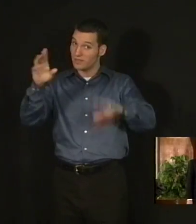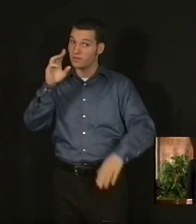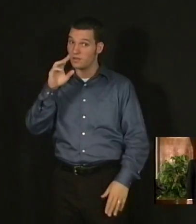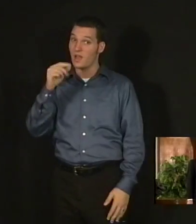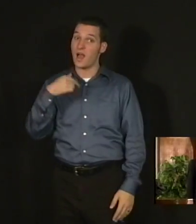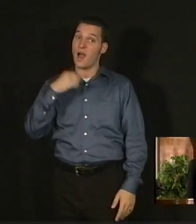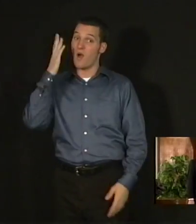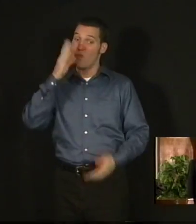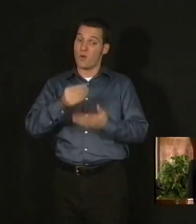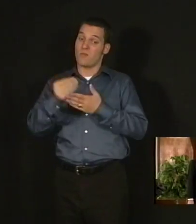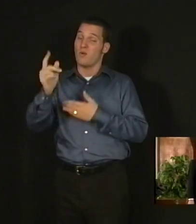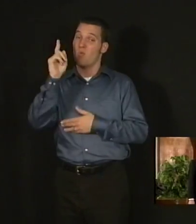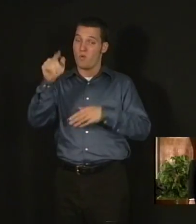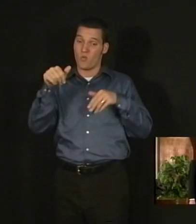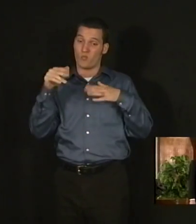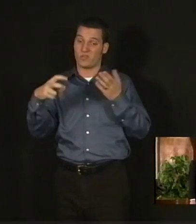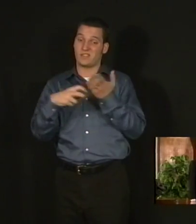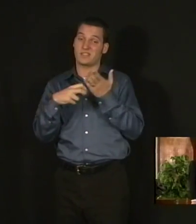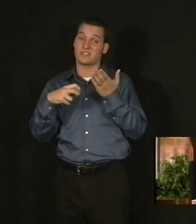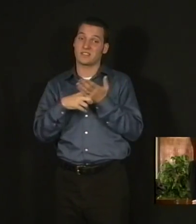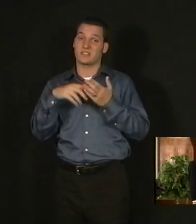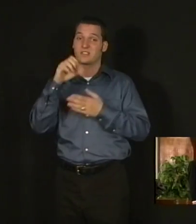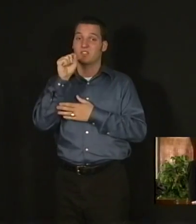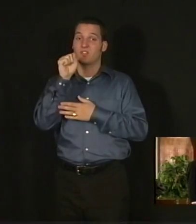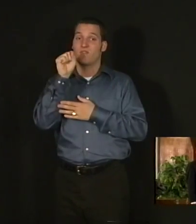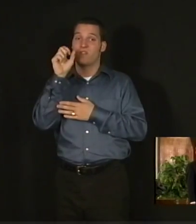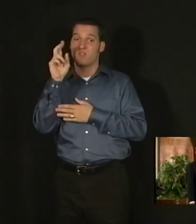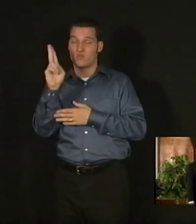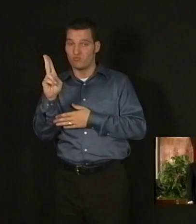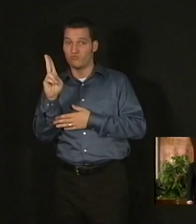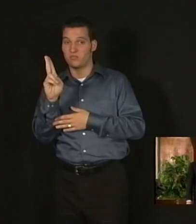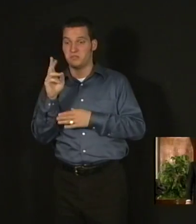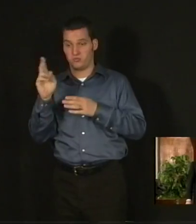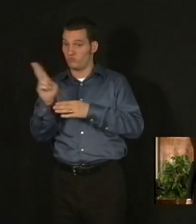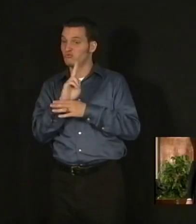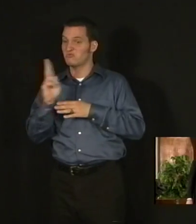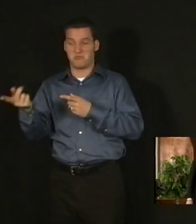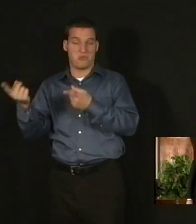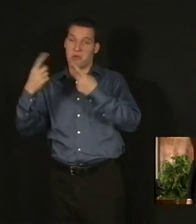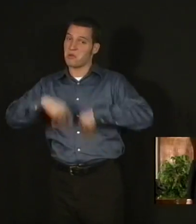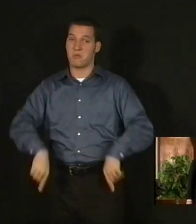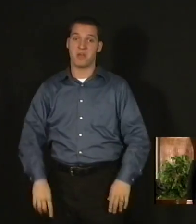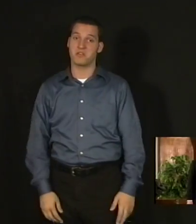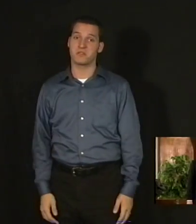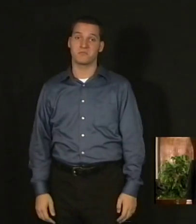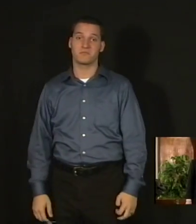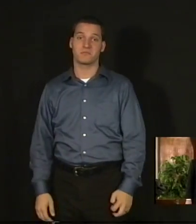Klobhockey, I will buy you a one-way ticket to the Soviet Union on the condition you use it and you don't come back.